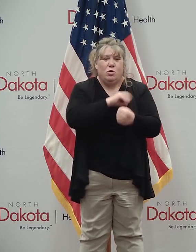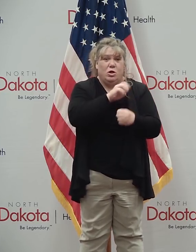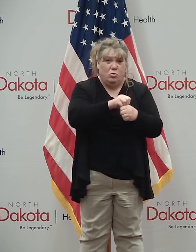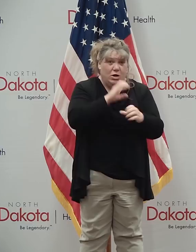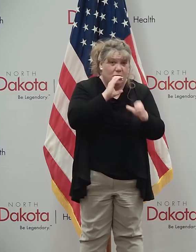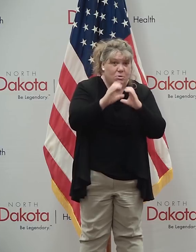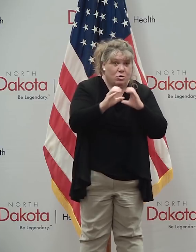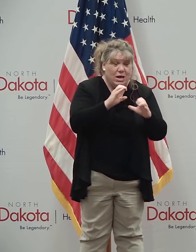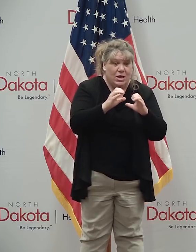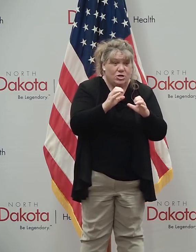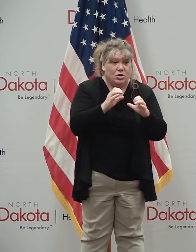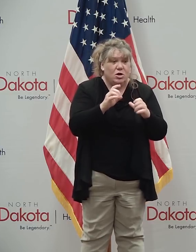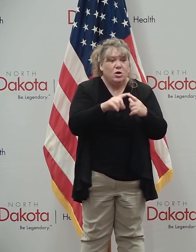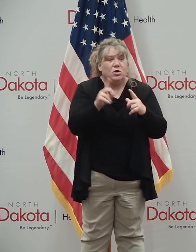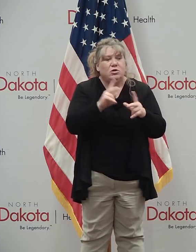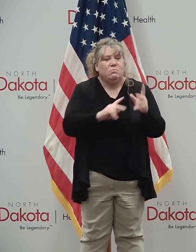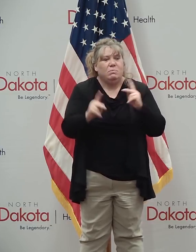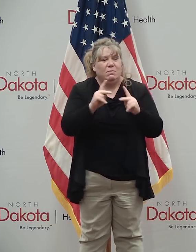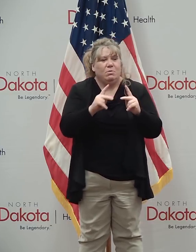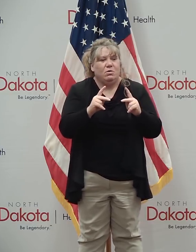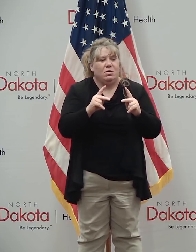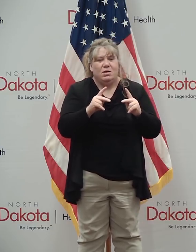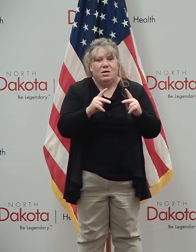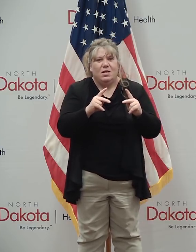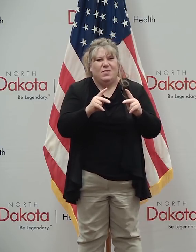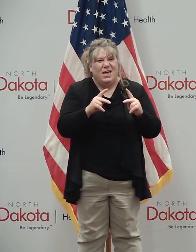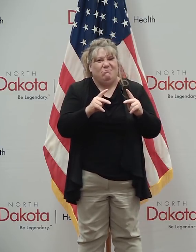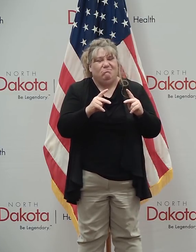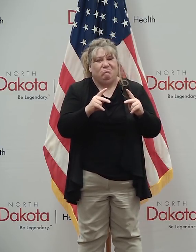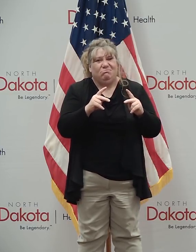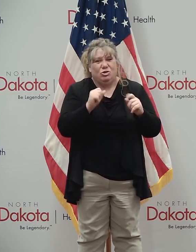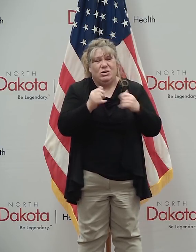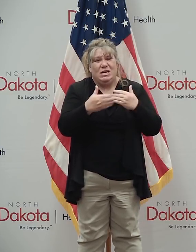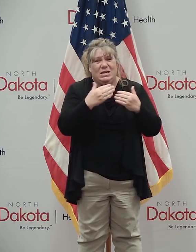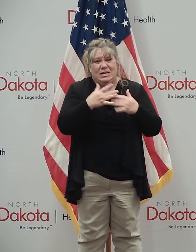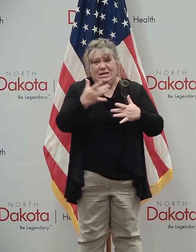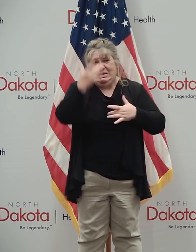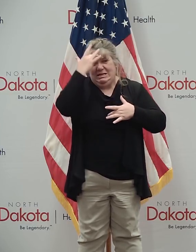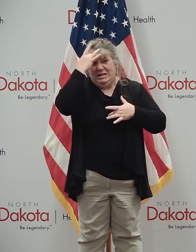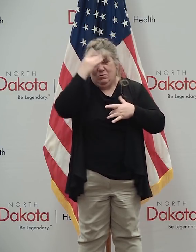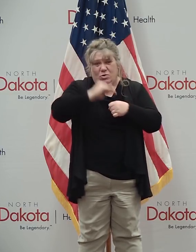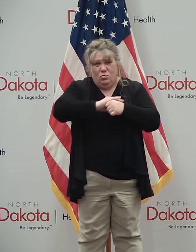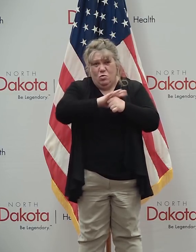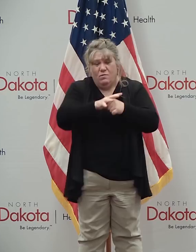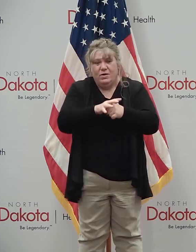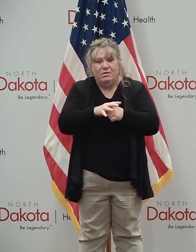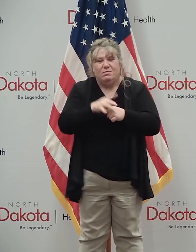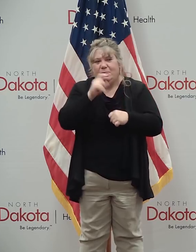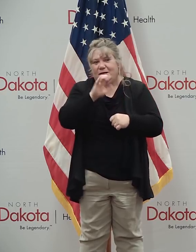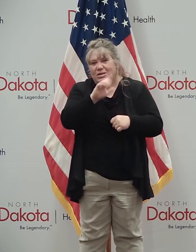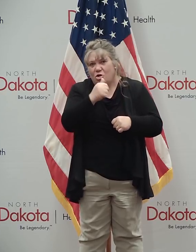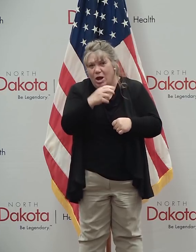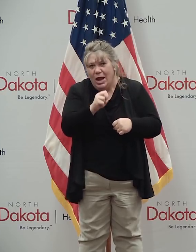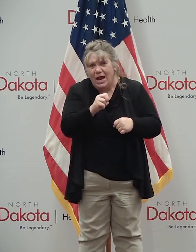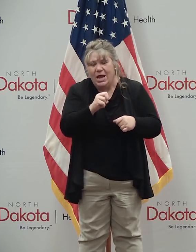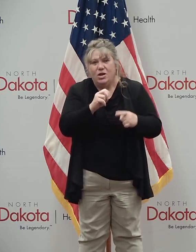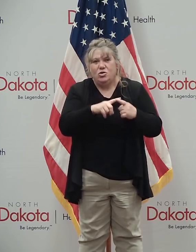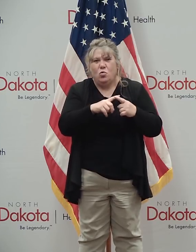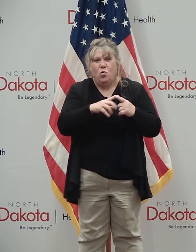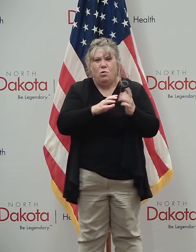communication solutions, to those individuals who are at increased risk of the coronavirus complications because of their age or underlying